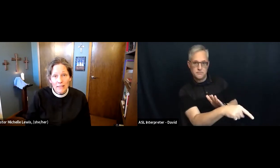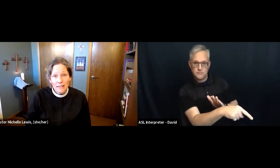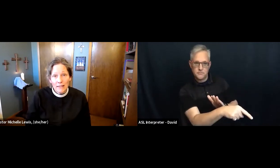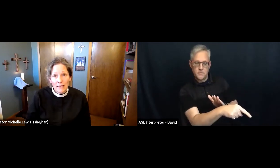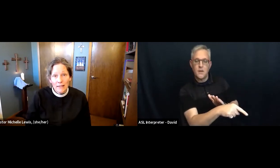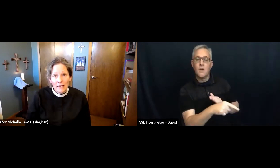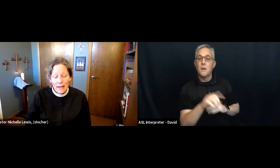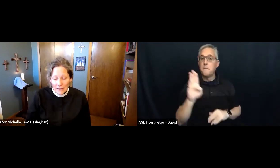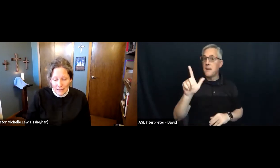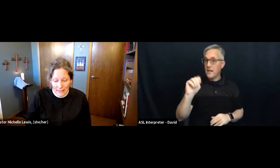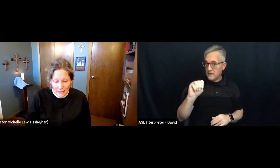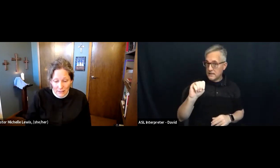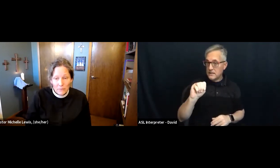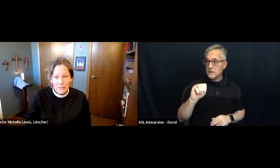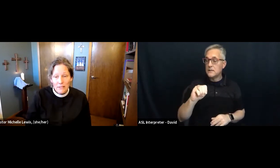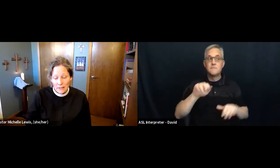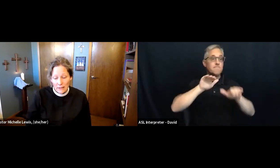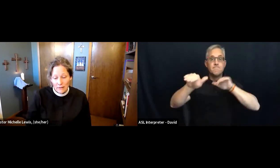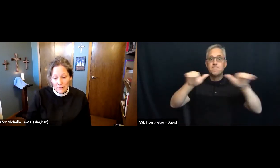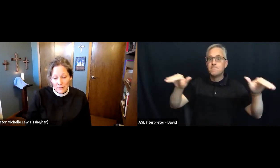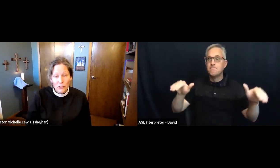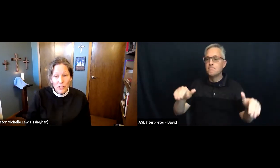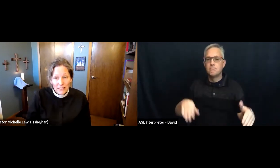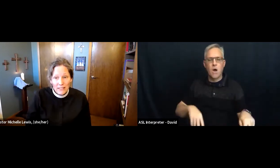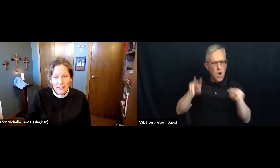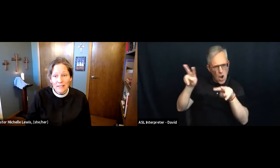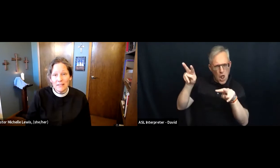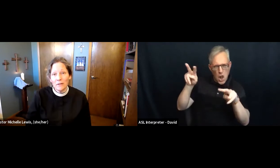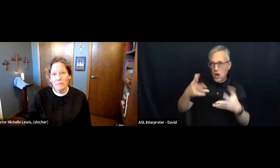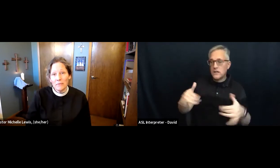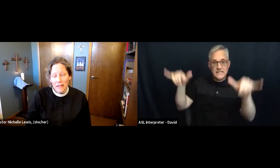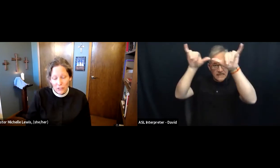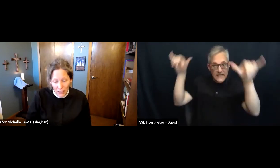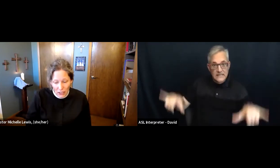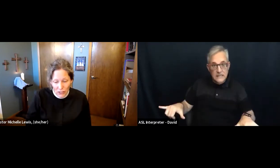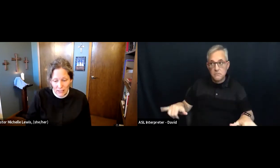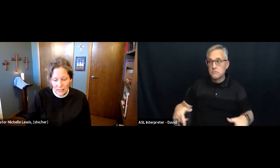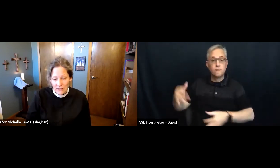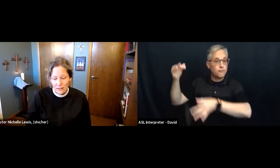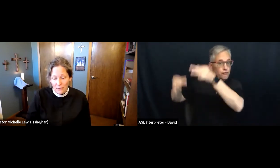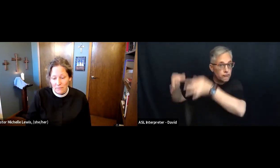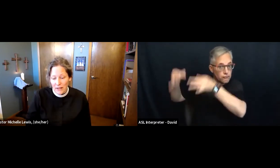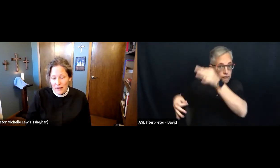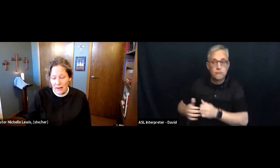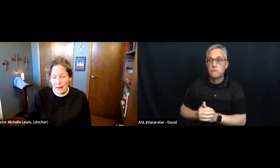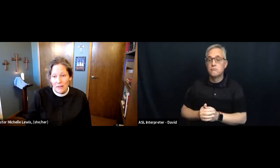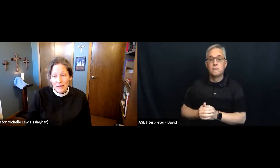laws and systems, the justice system, the education